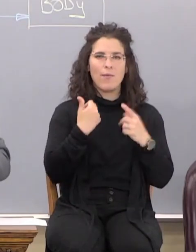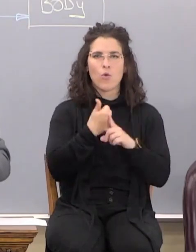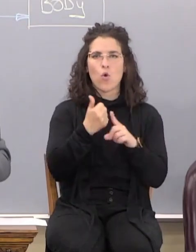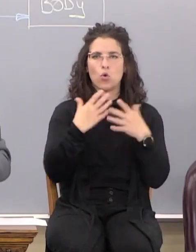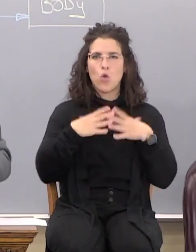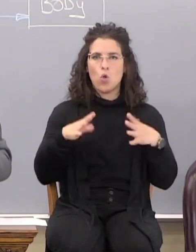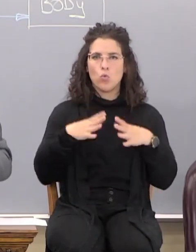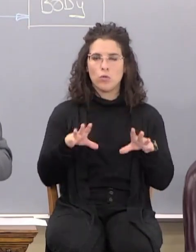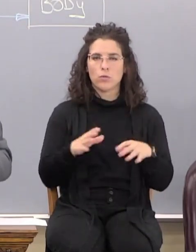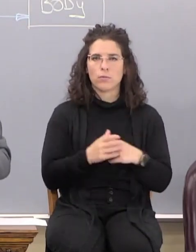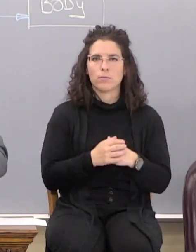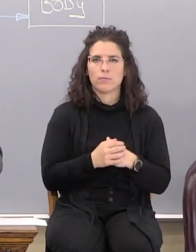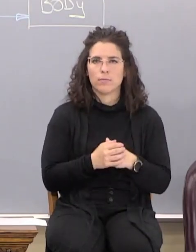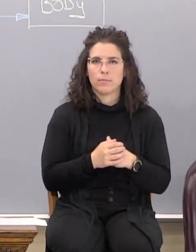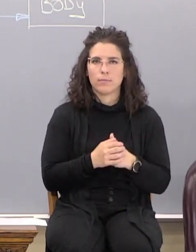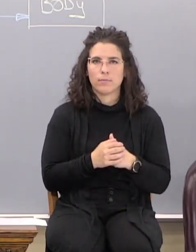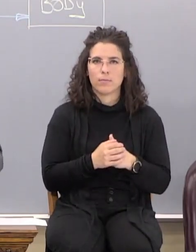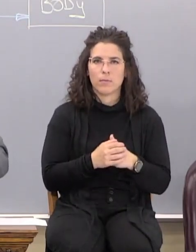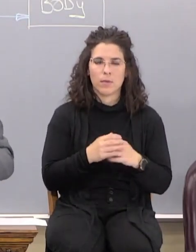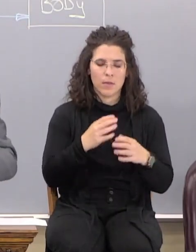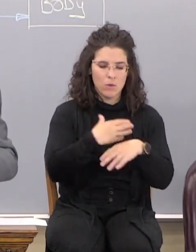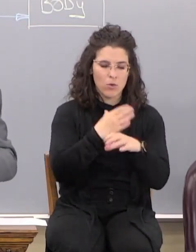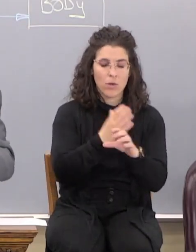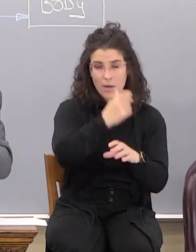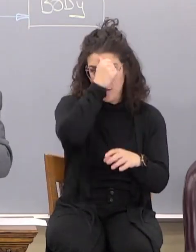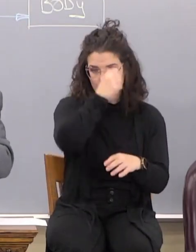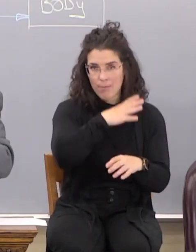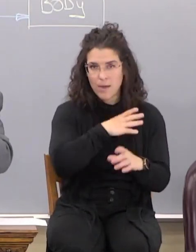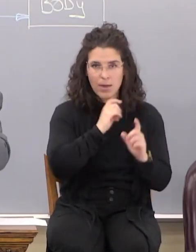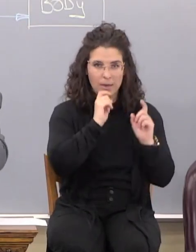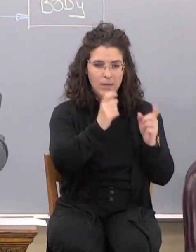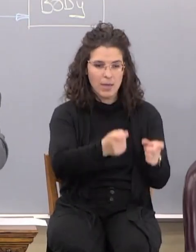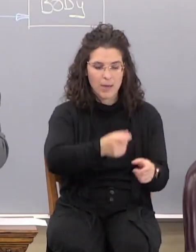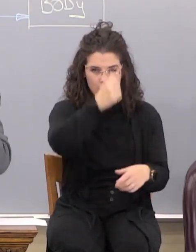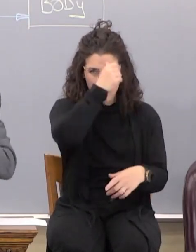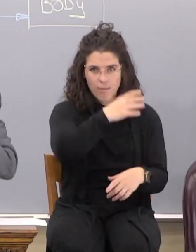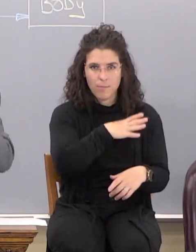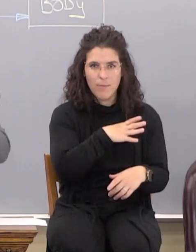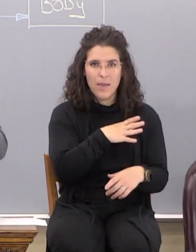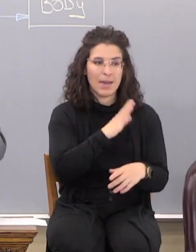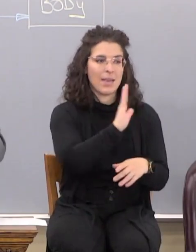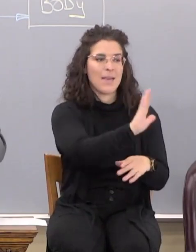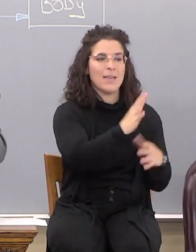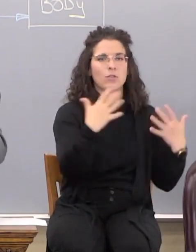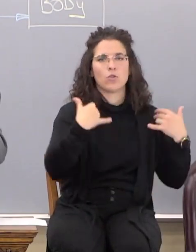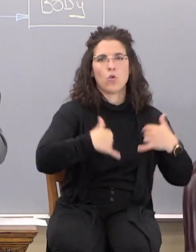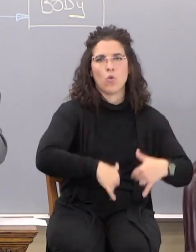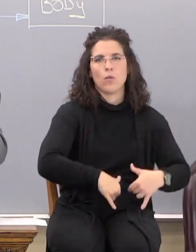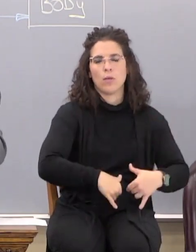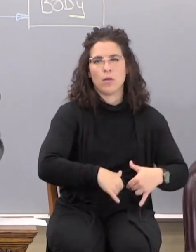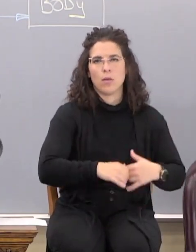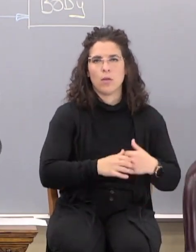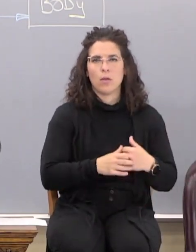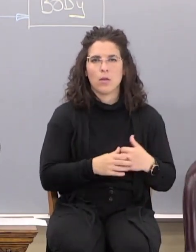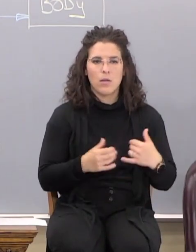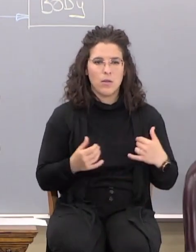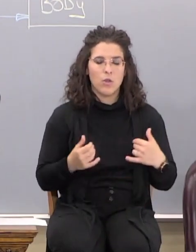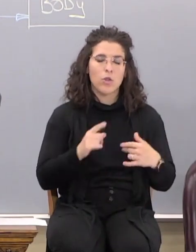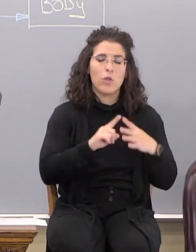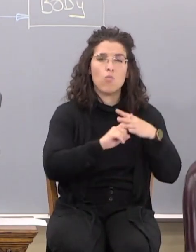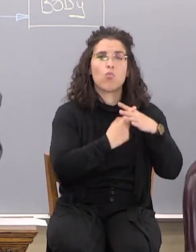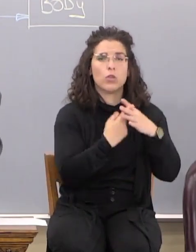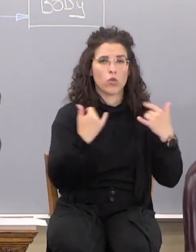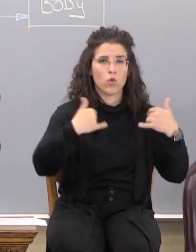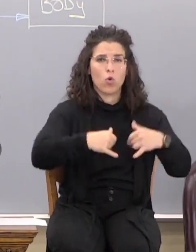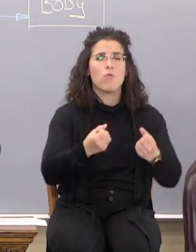clothing. He created man, and he gave man his clothing. The original